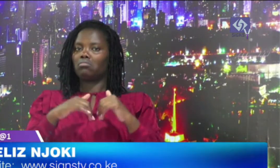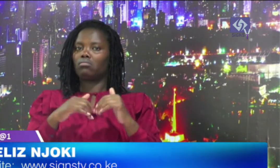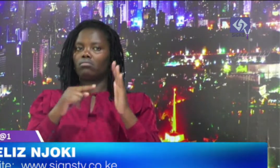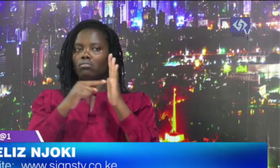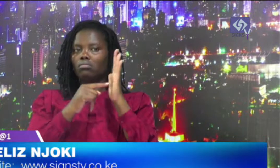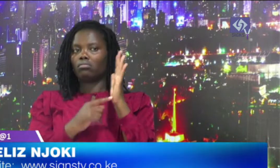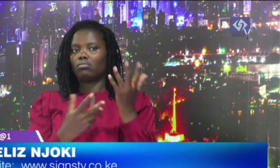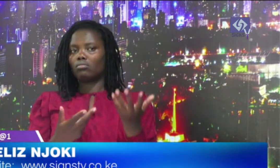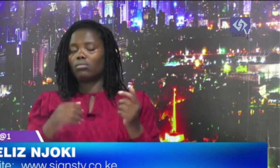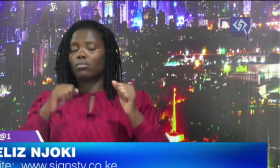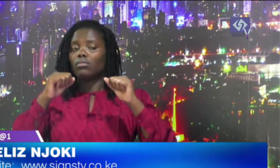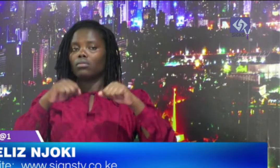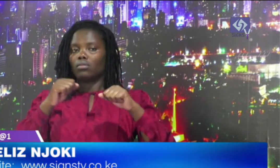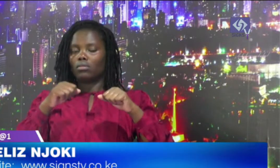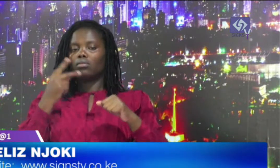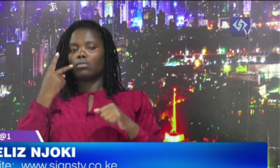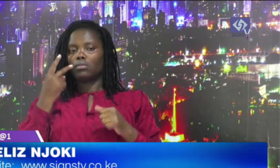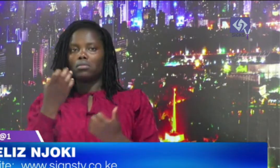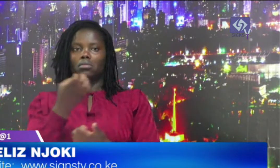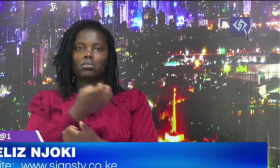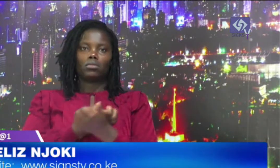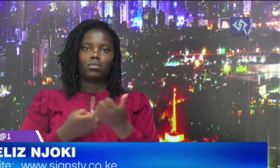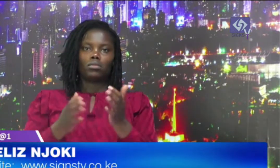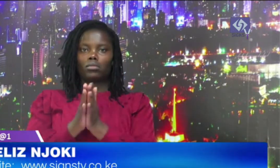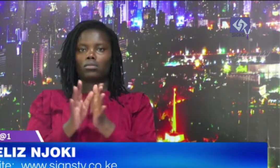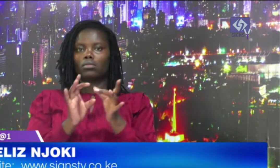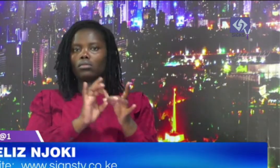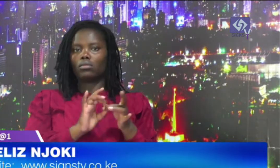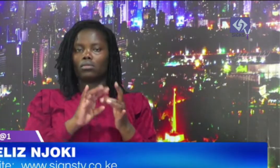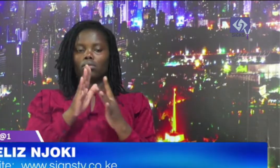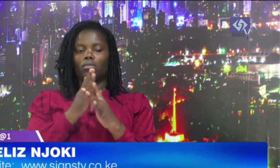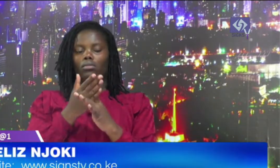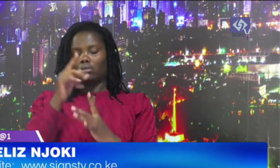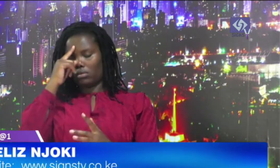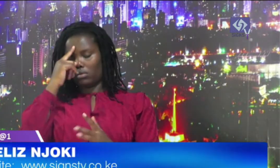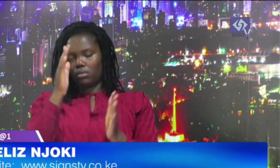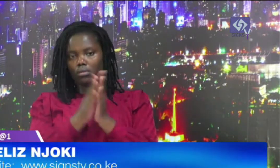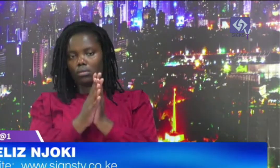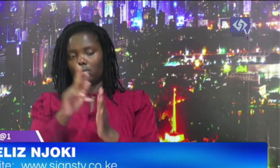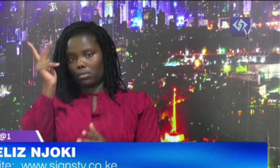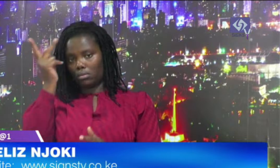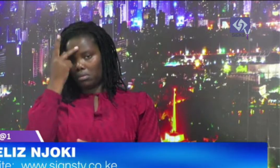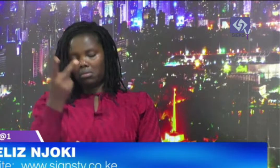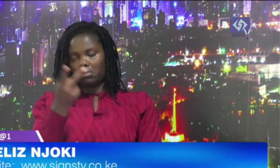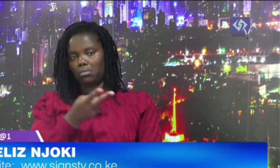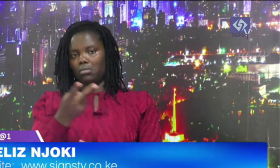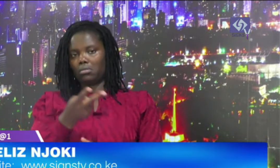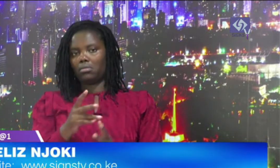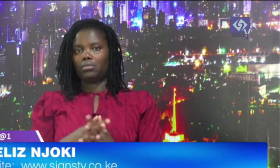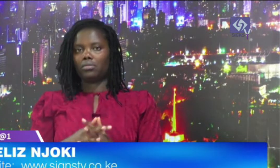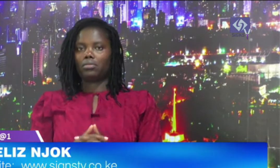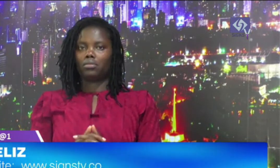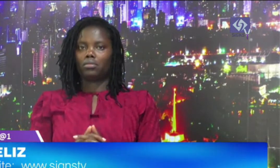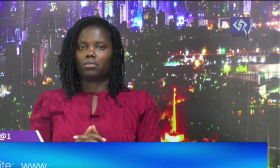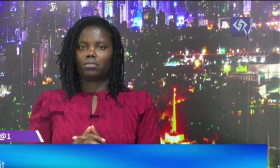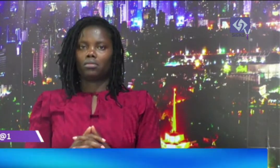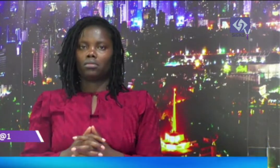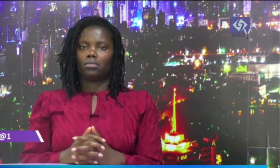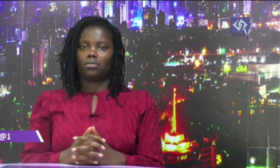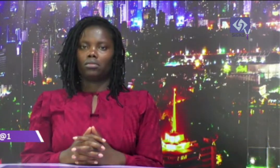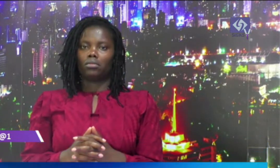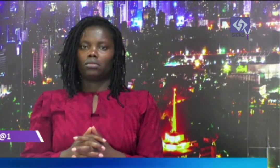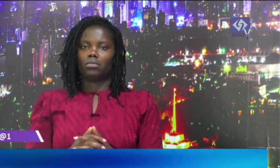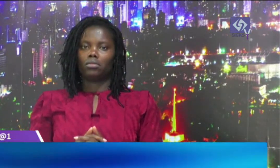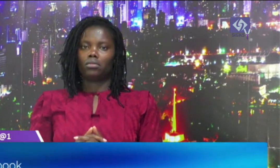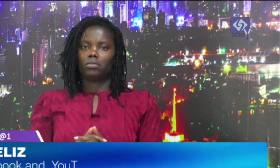highlighting the potential for economic cooperation between India and Kenya.